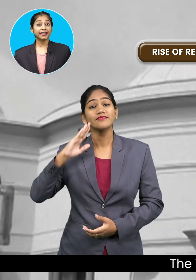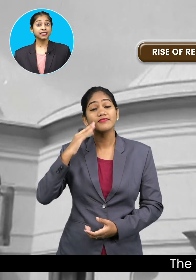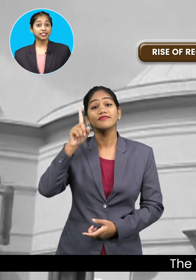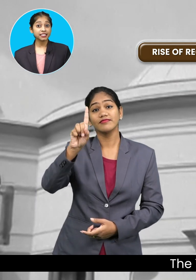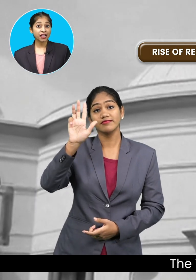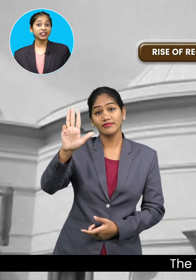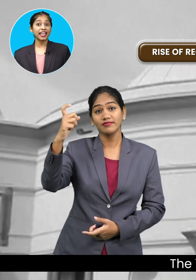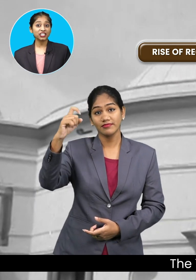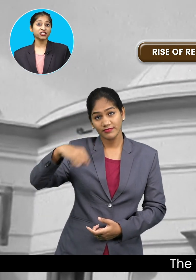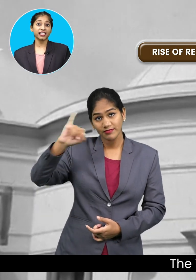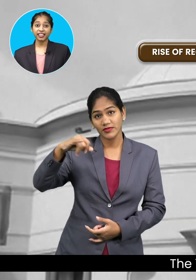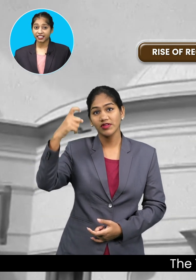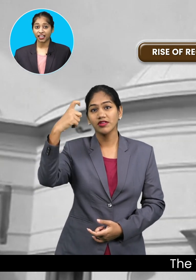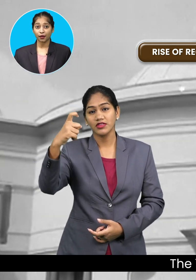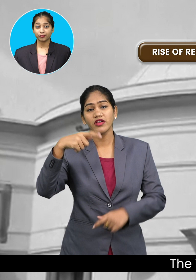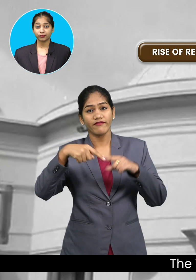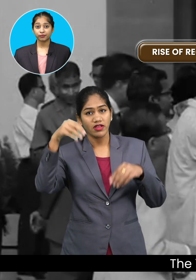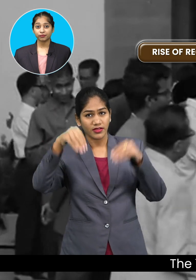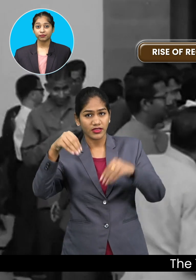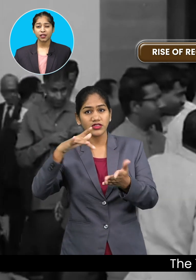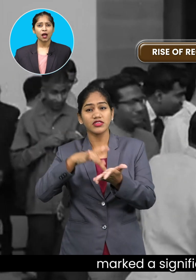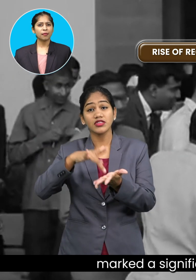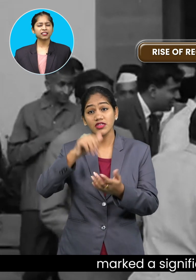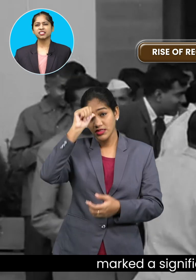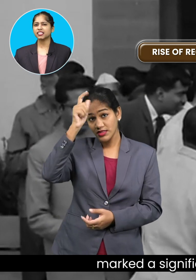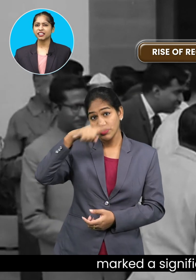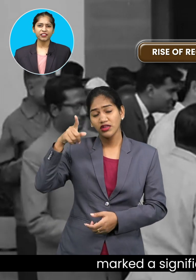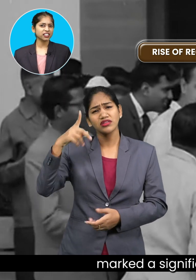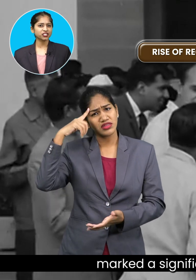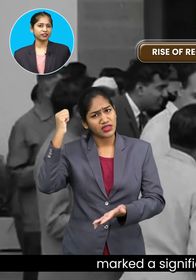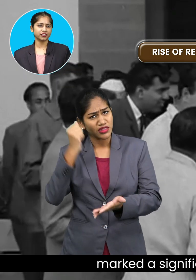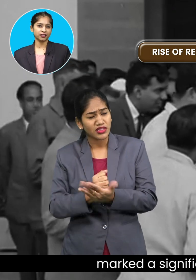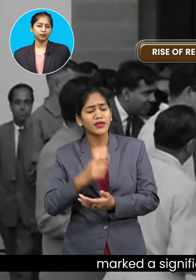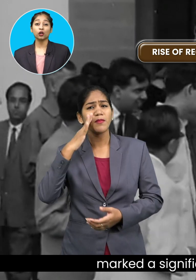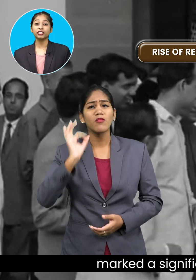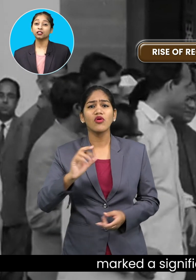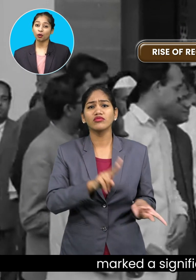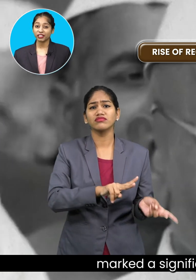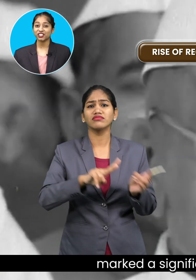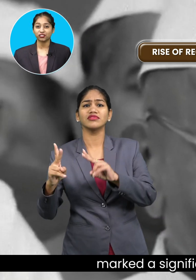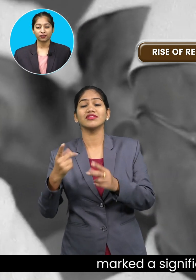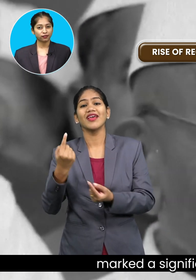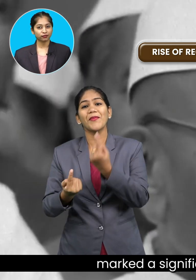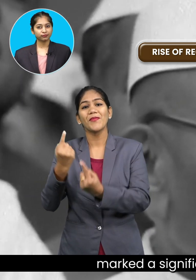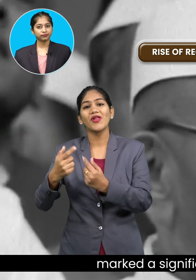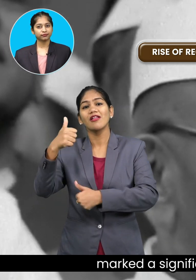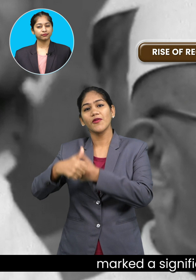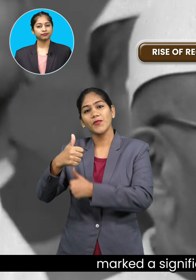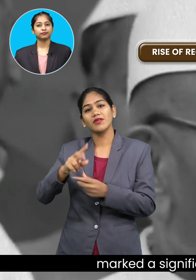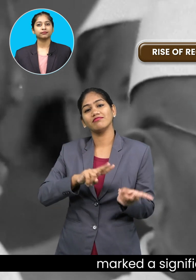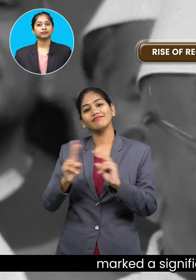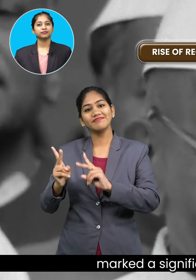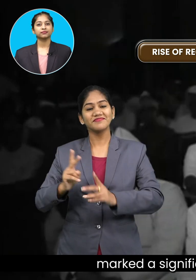The 1967 election in India marked a significant shift in political competition,